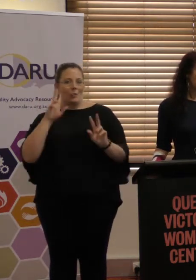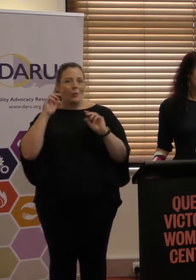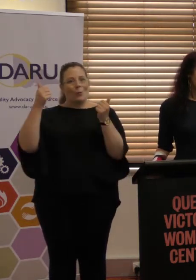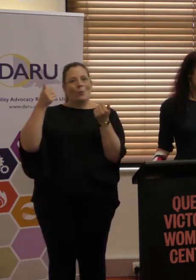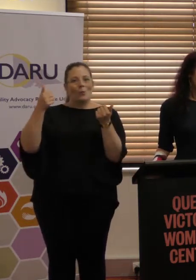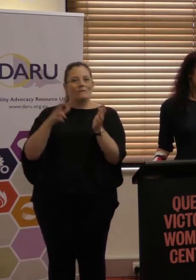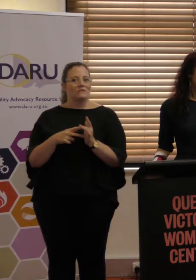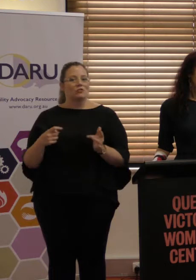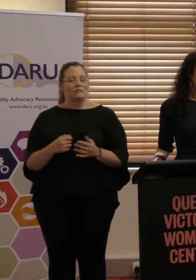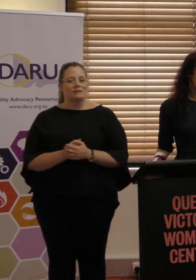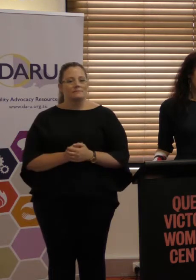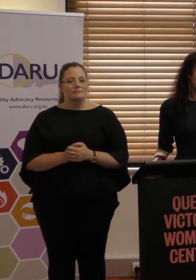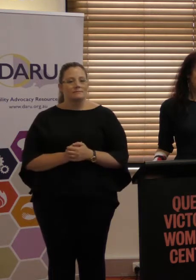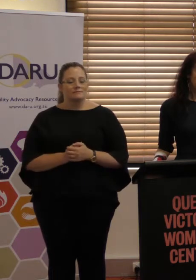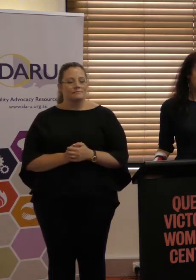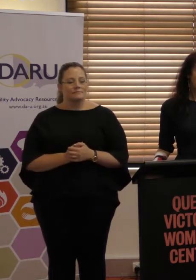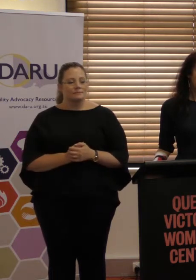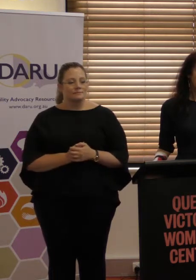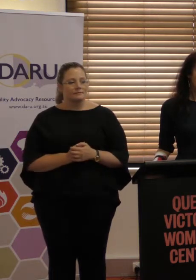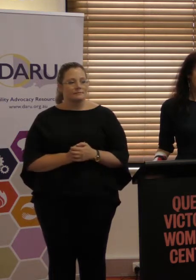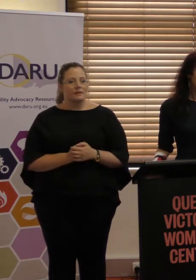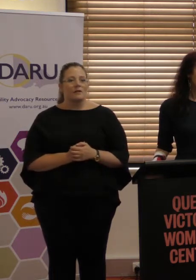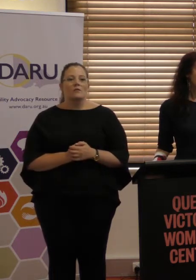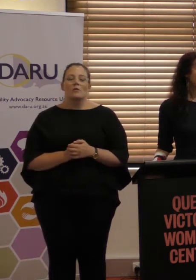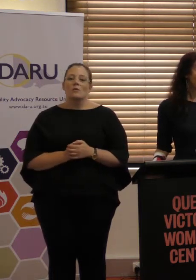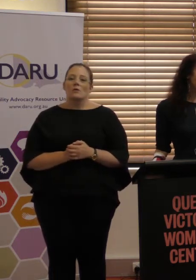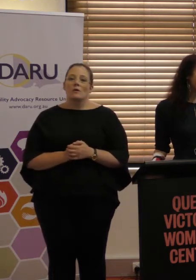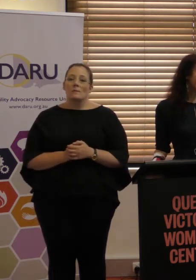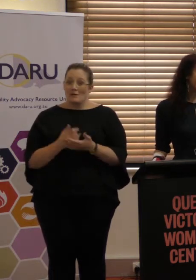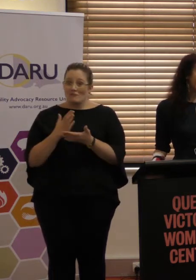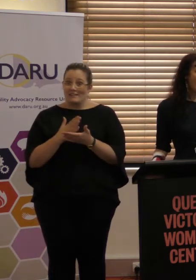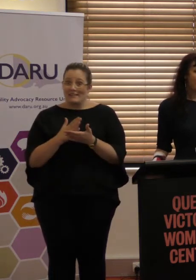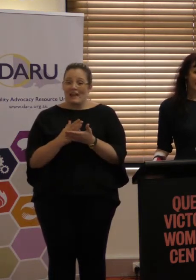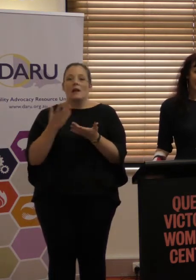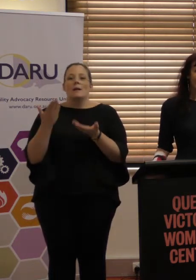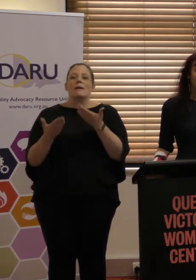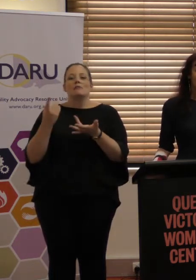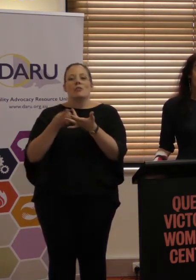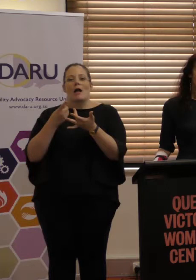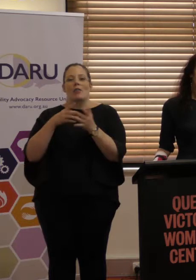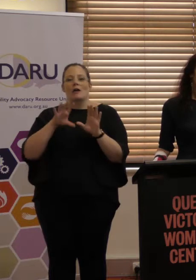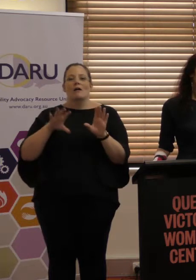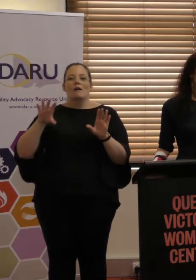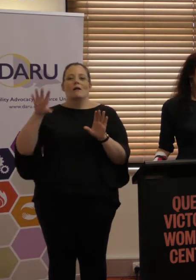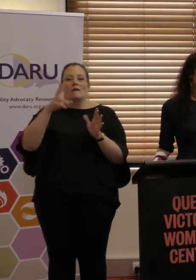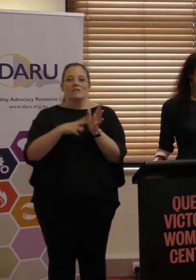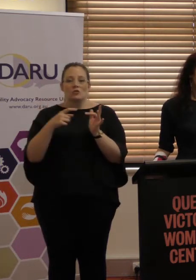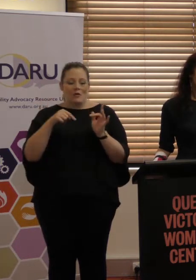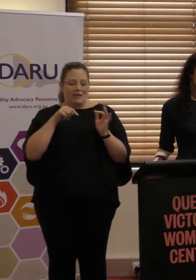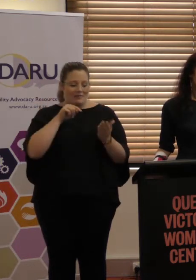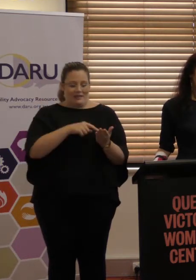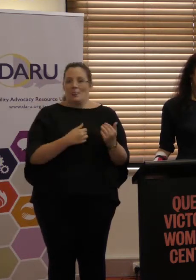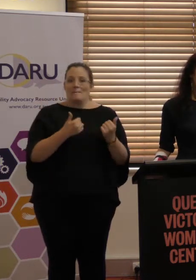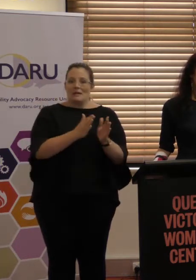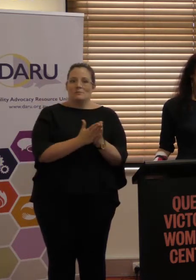in relation to the other states, this is the best brochure. But again, no support for the teachers to